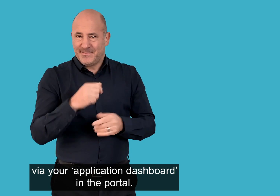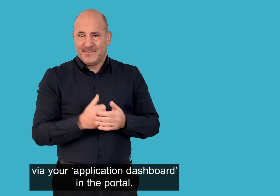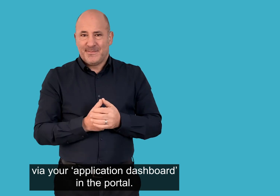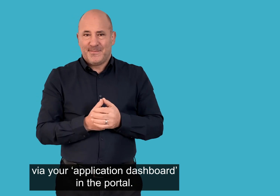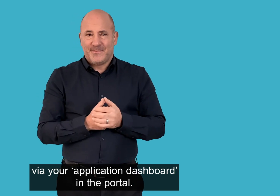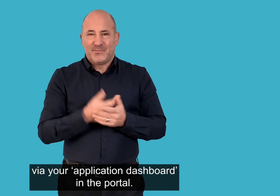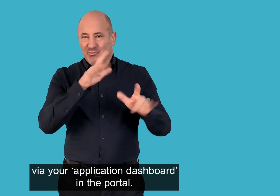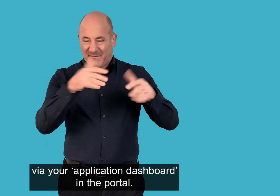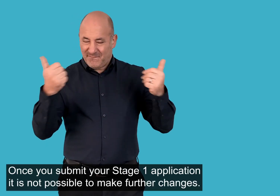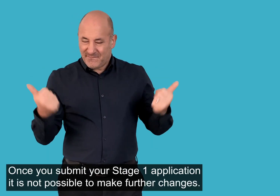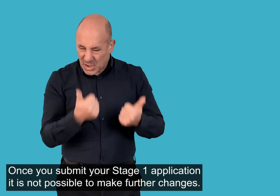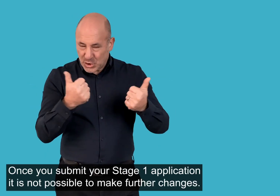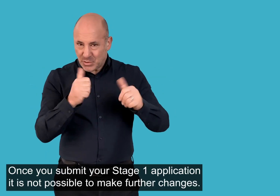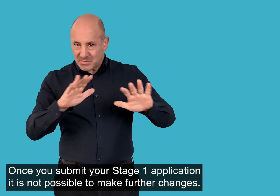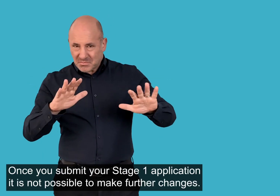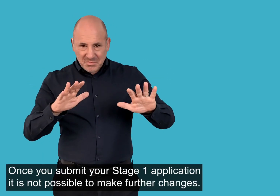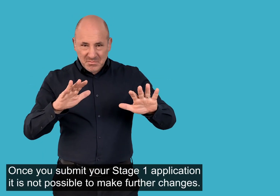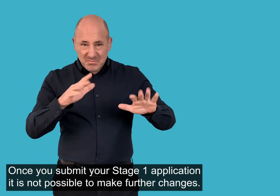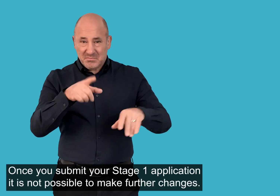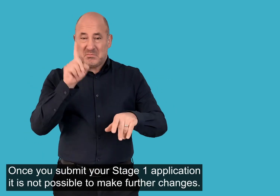portal. Once you submit your Stage 1